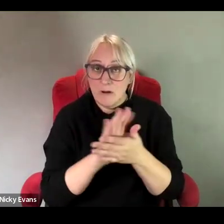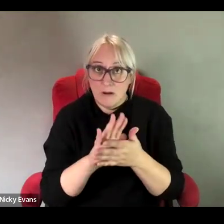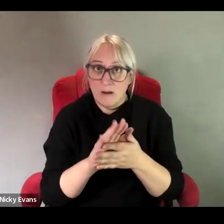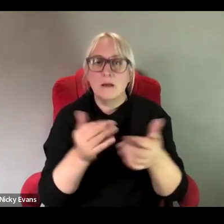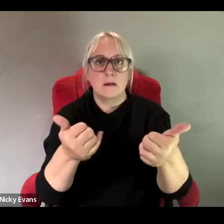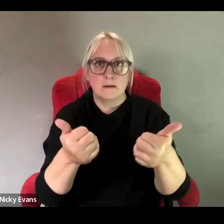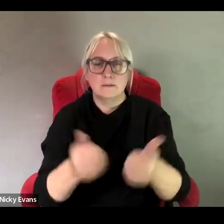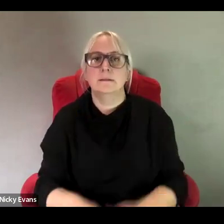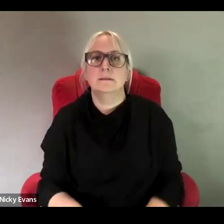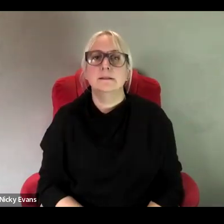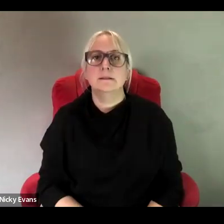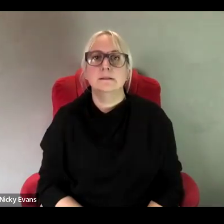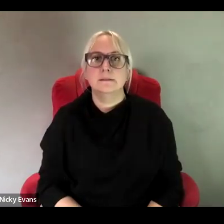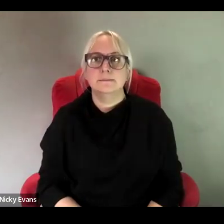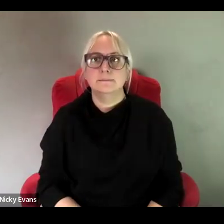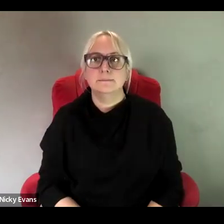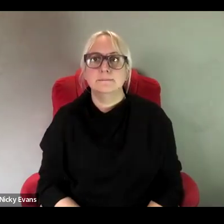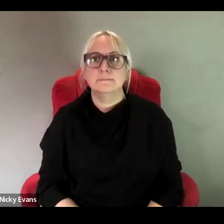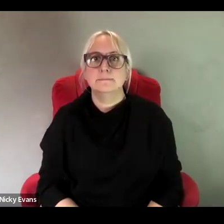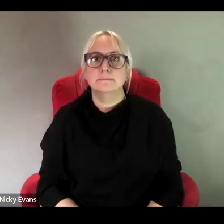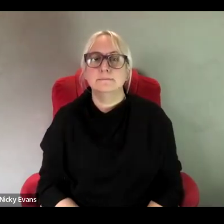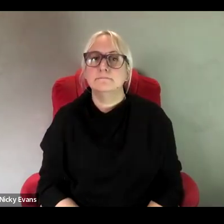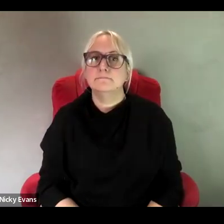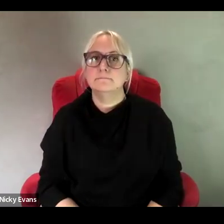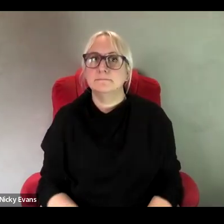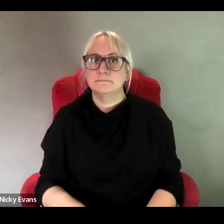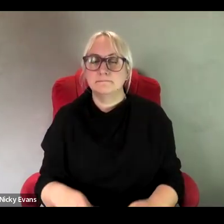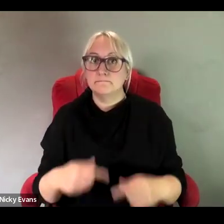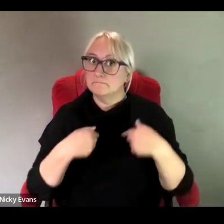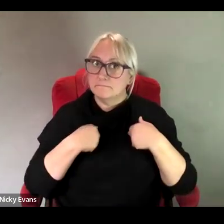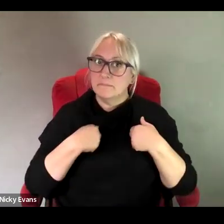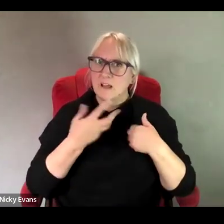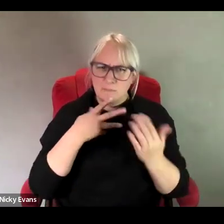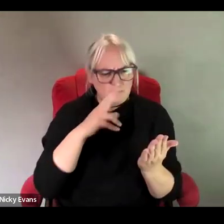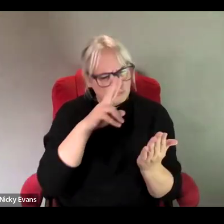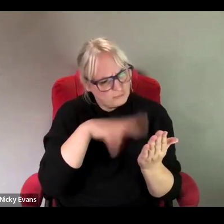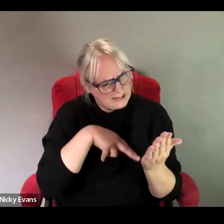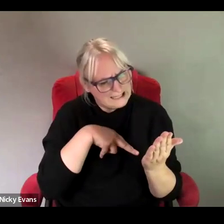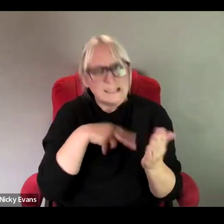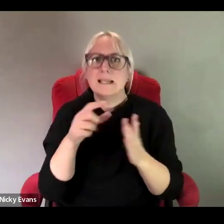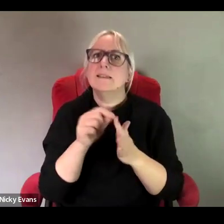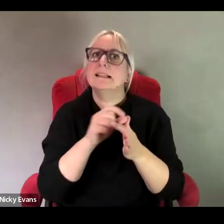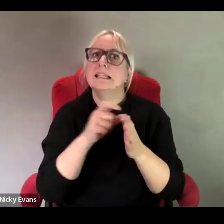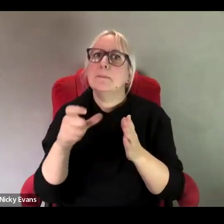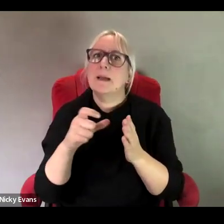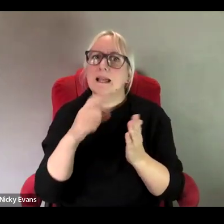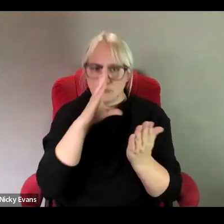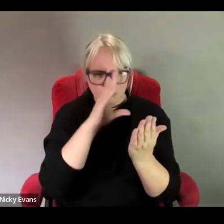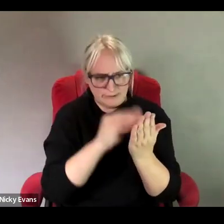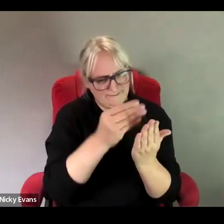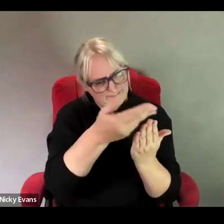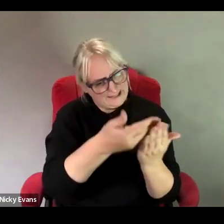can. Yes. I read the DPAC briefing note, and Nathan Lee